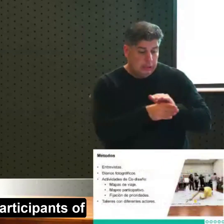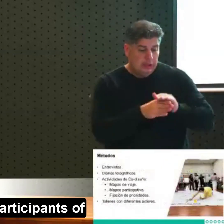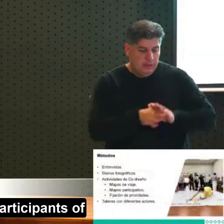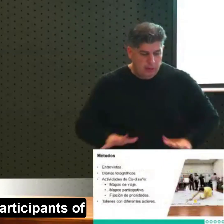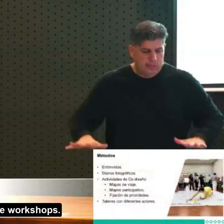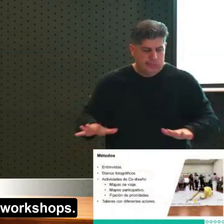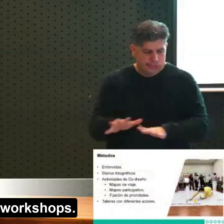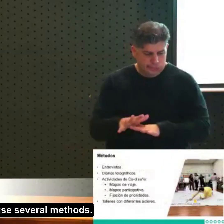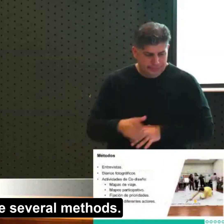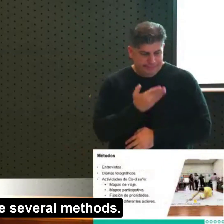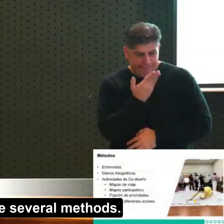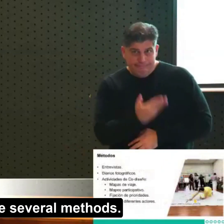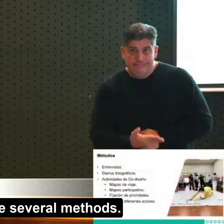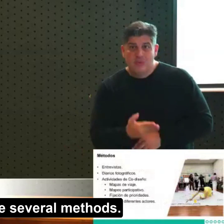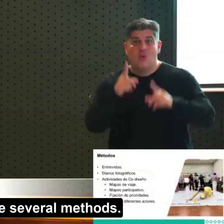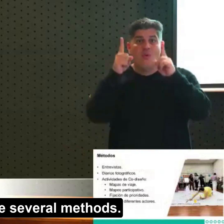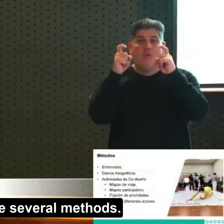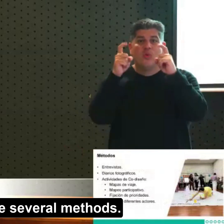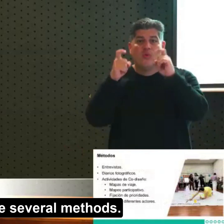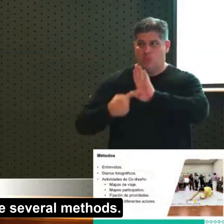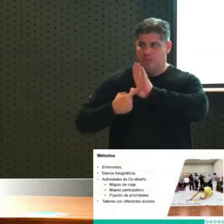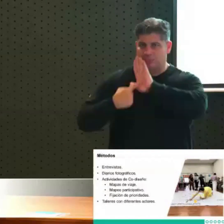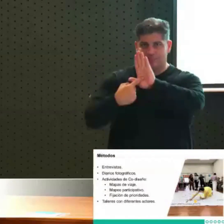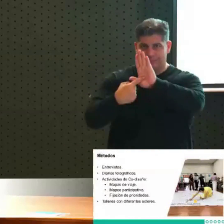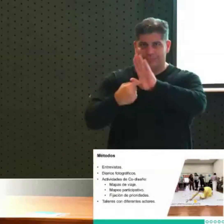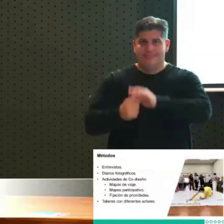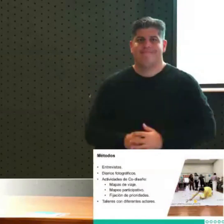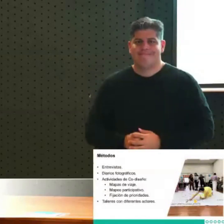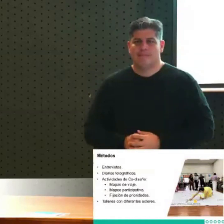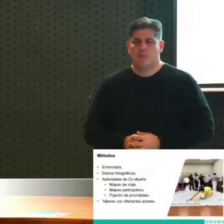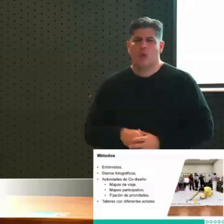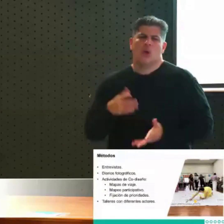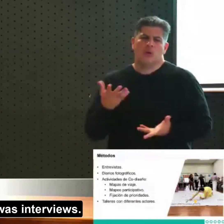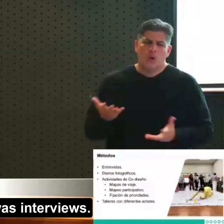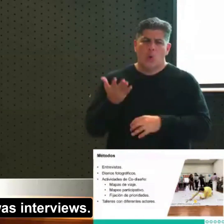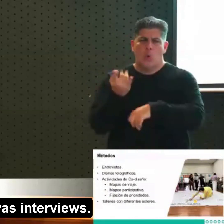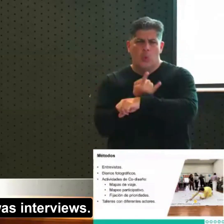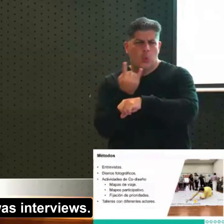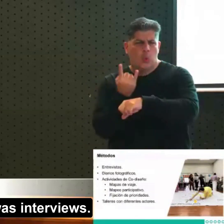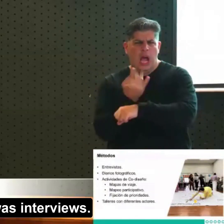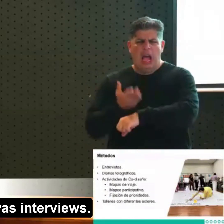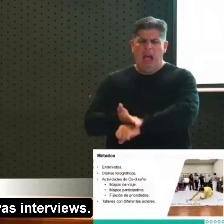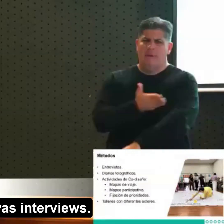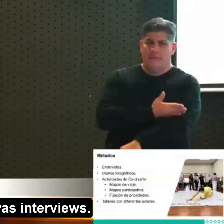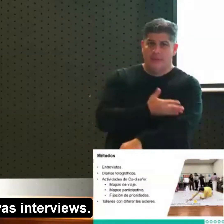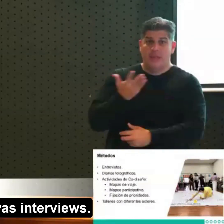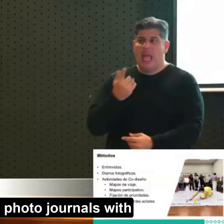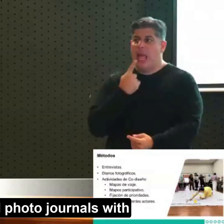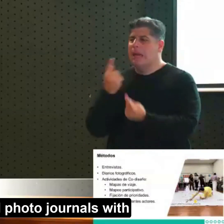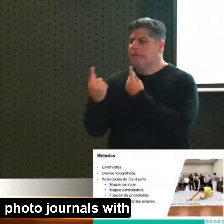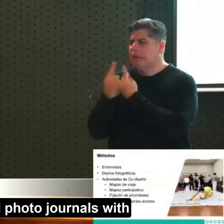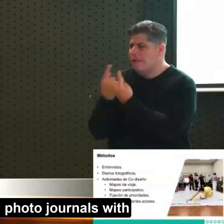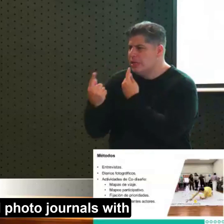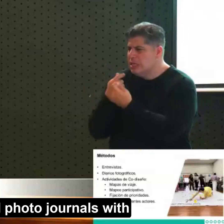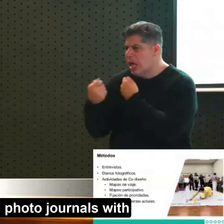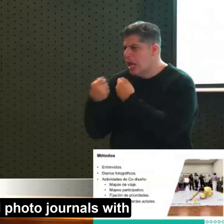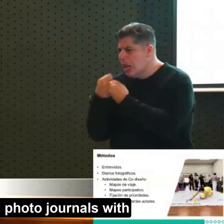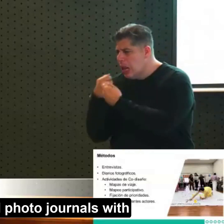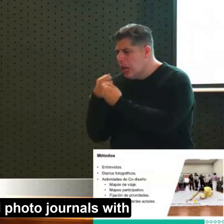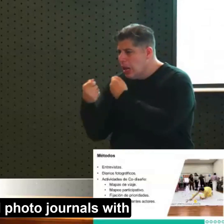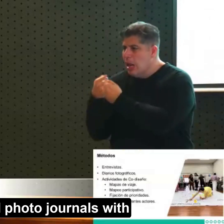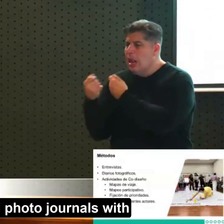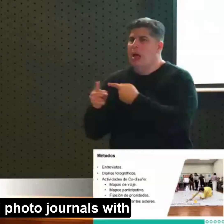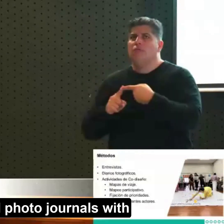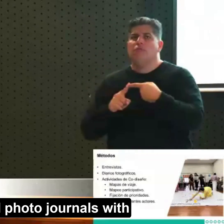with the participants of the workshops. And we used several methods. One was interviews. We also